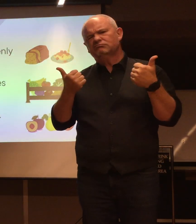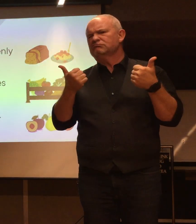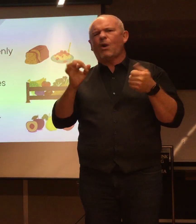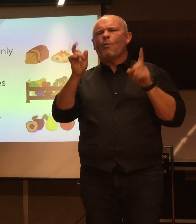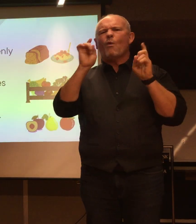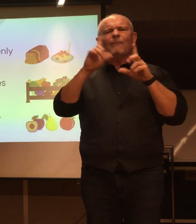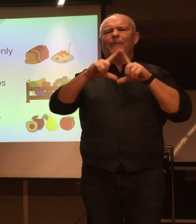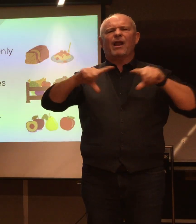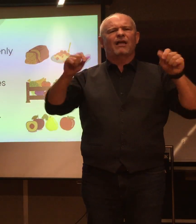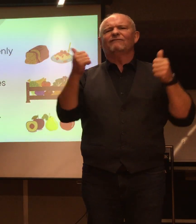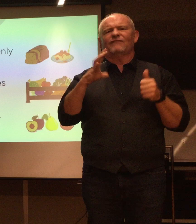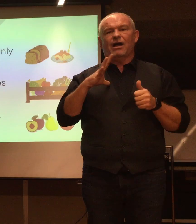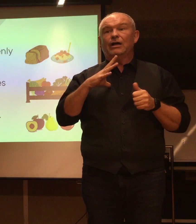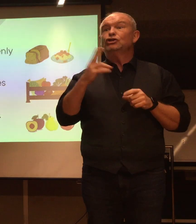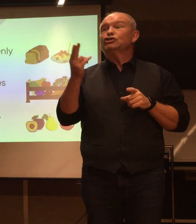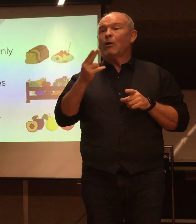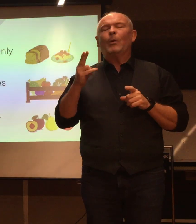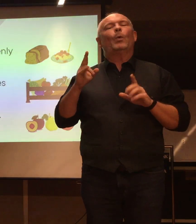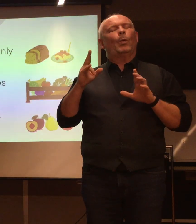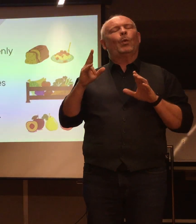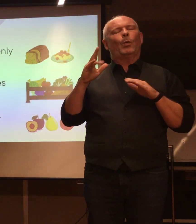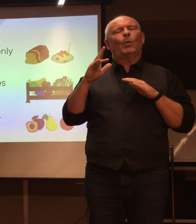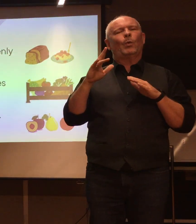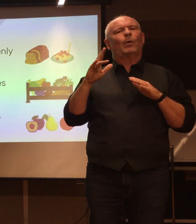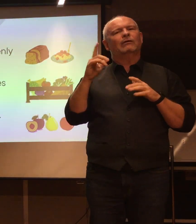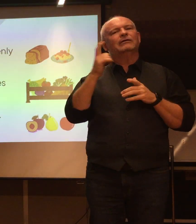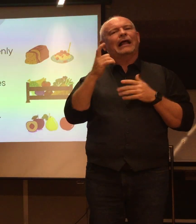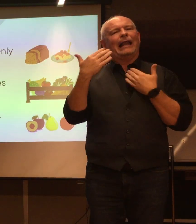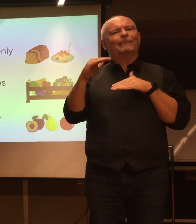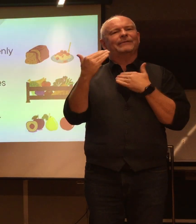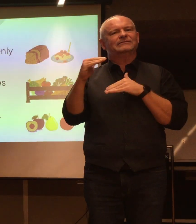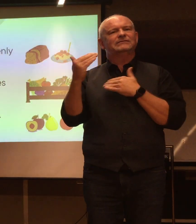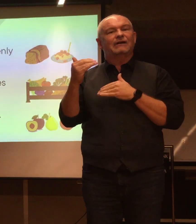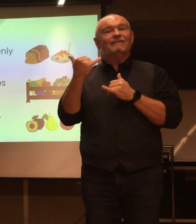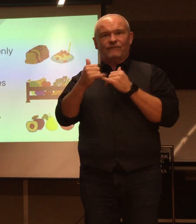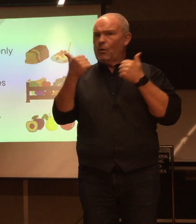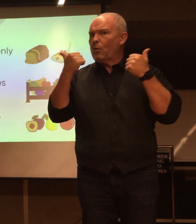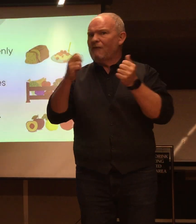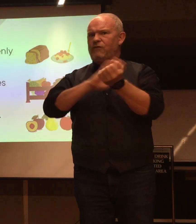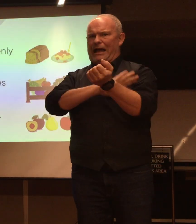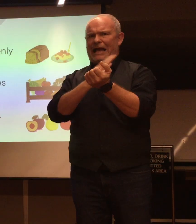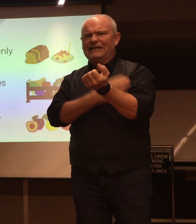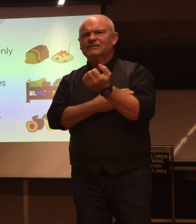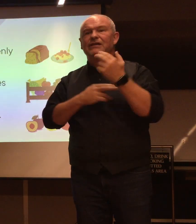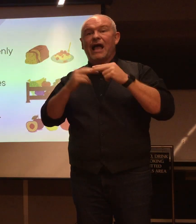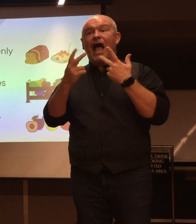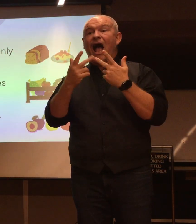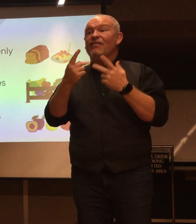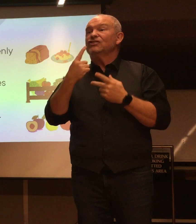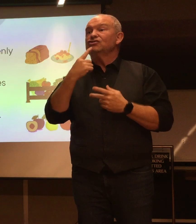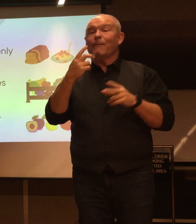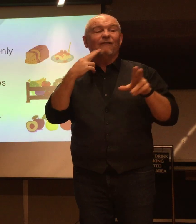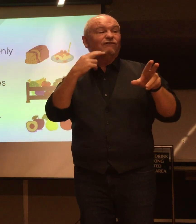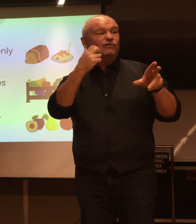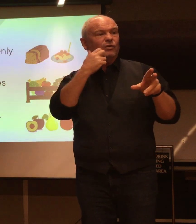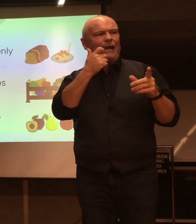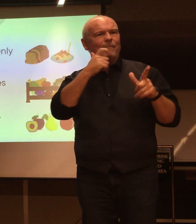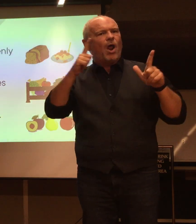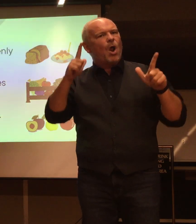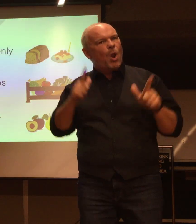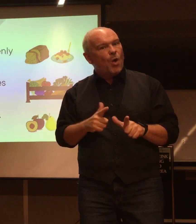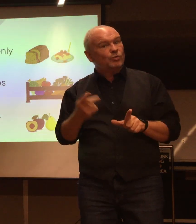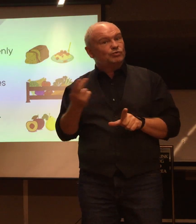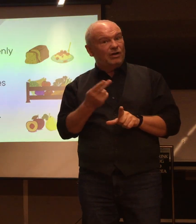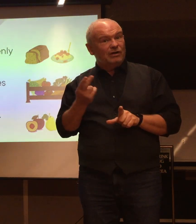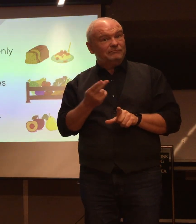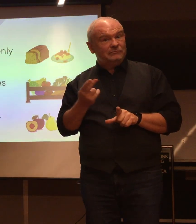need to worry about it. Yeah, they're very, very good for energy. Other types of fruit are a little bit lower in